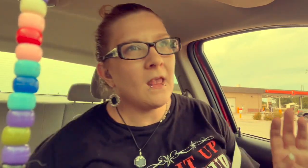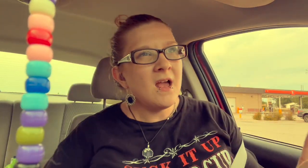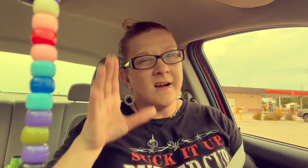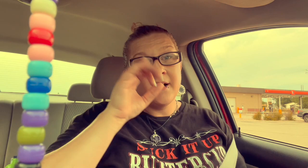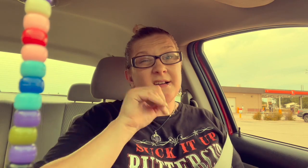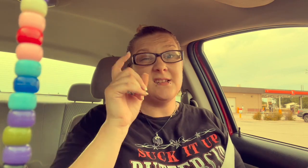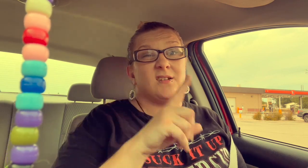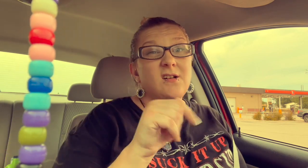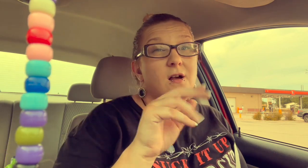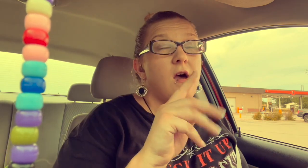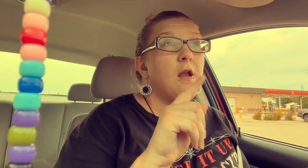I guess I go to